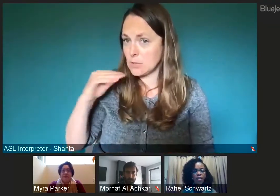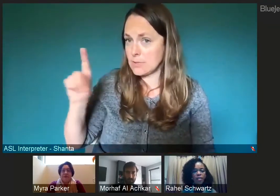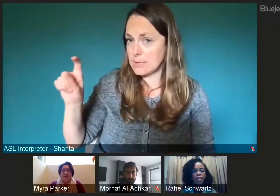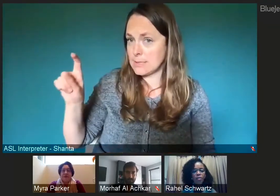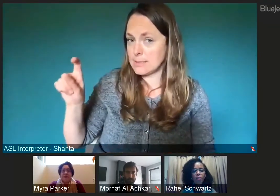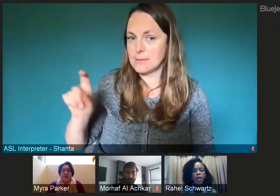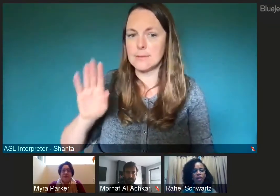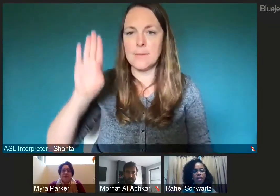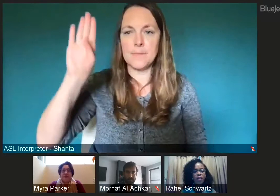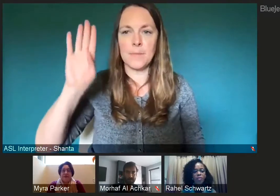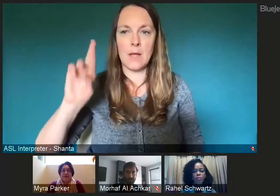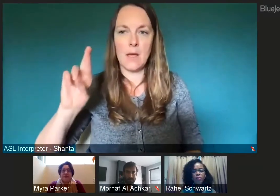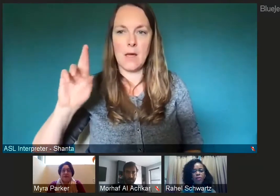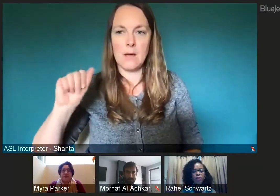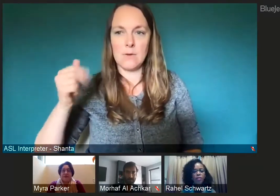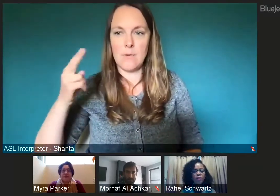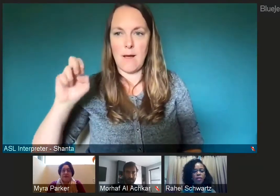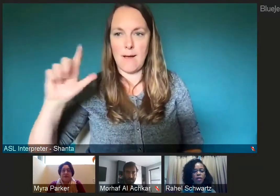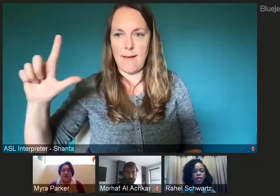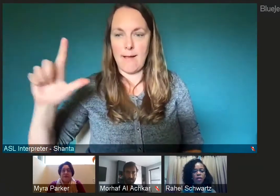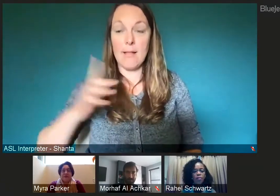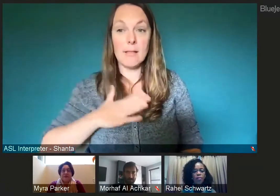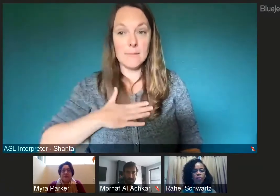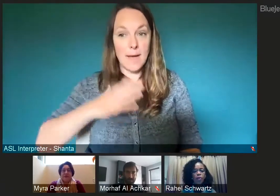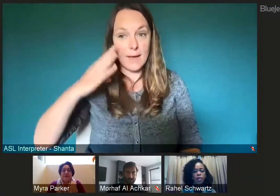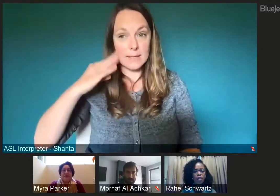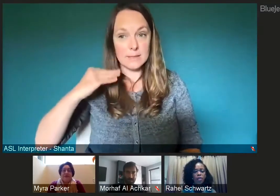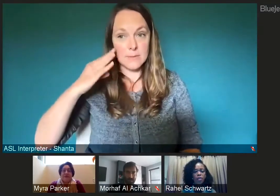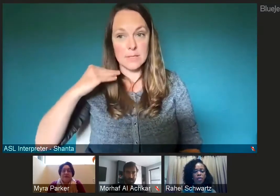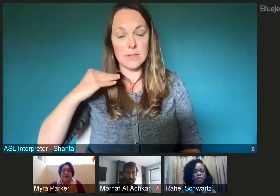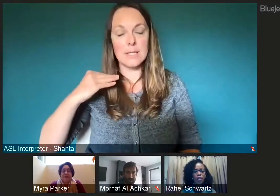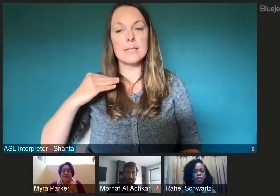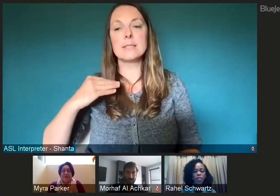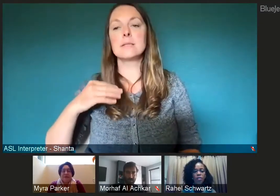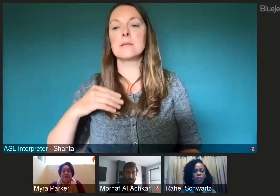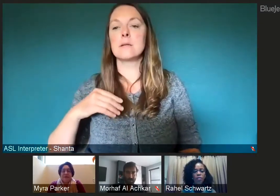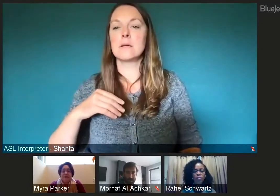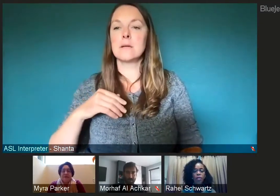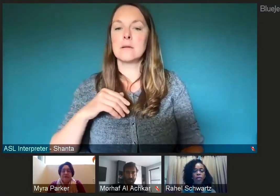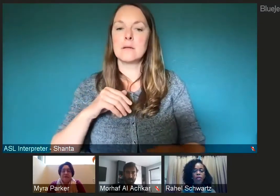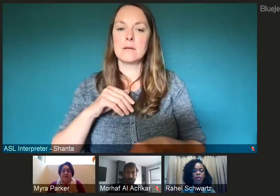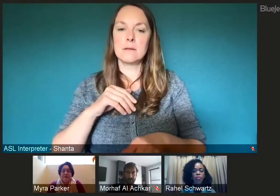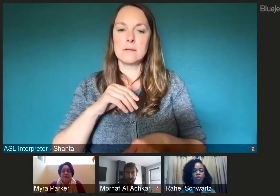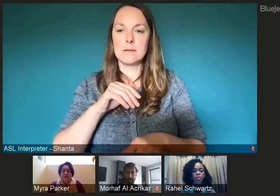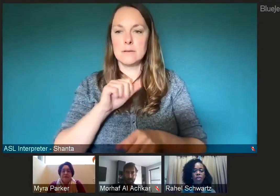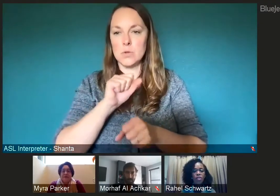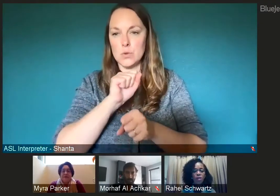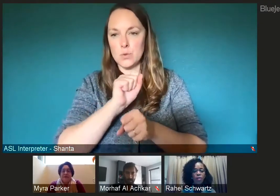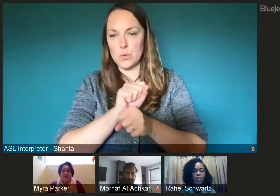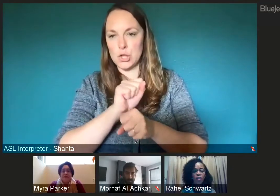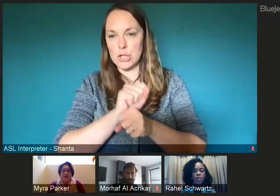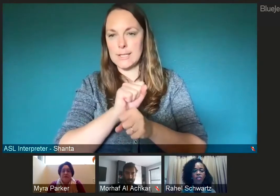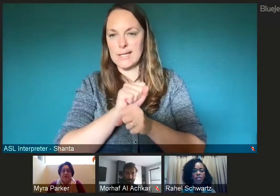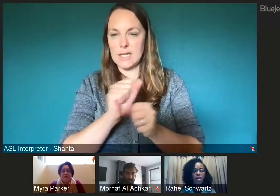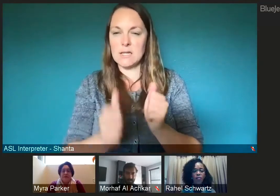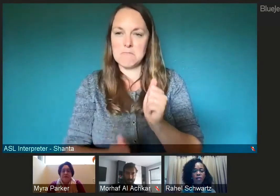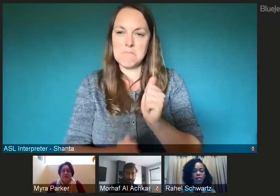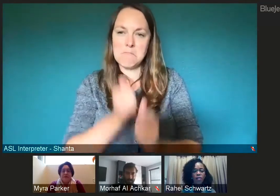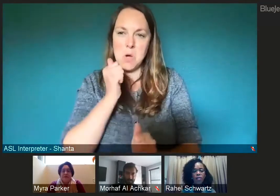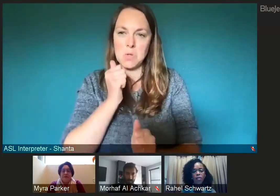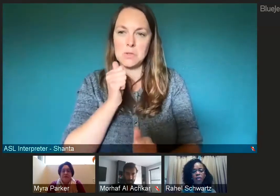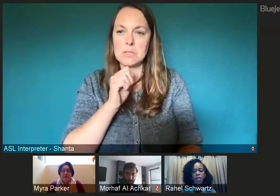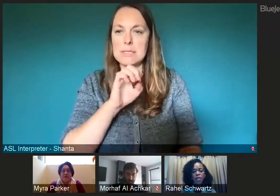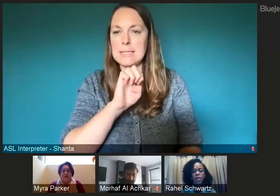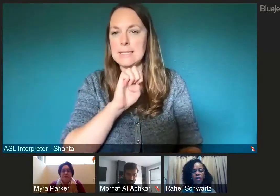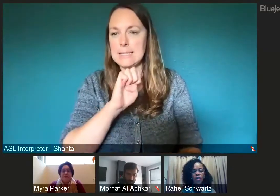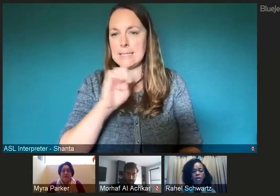I think in my experience, working in most of the time in East